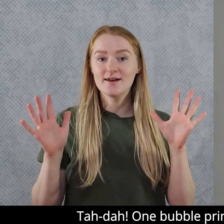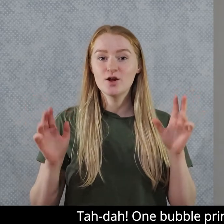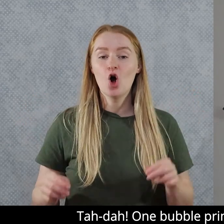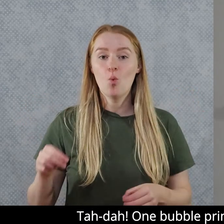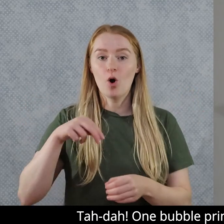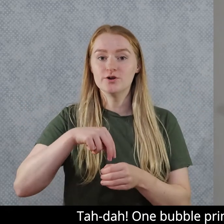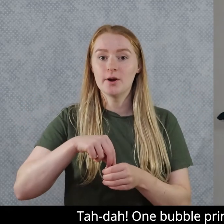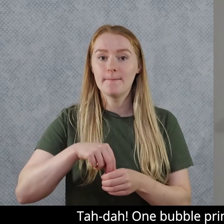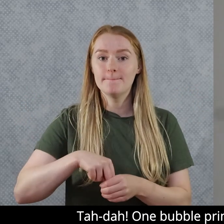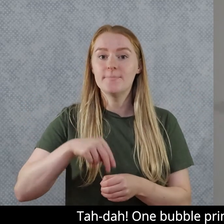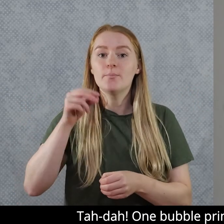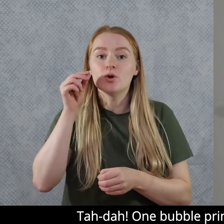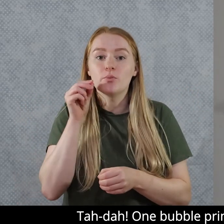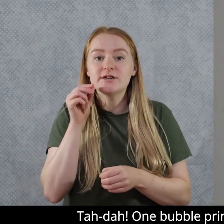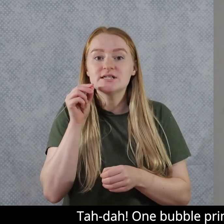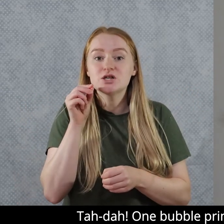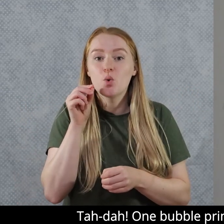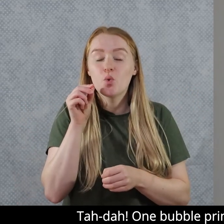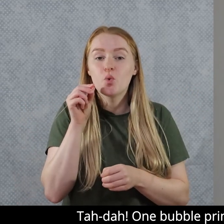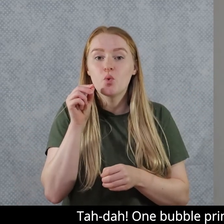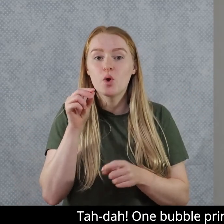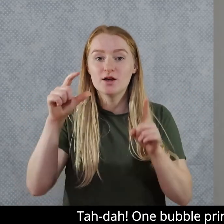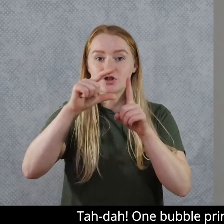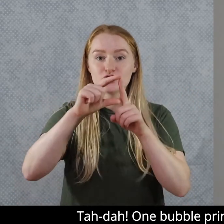Ta-da! 1 bubble print